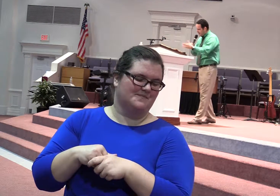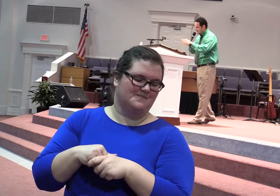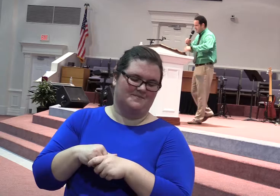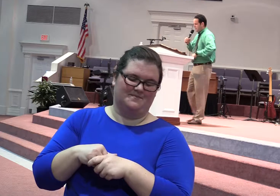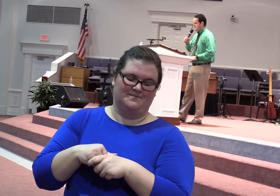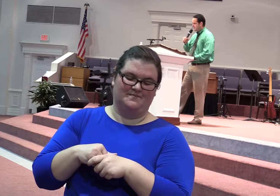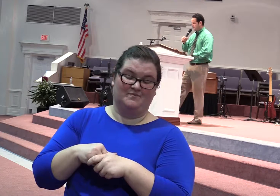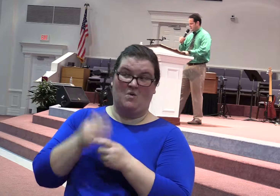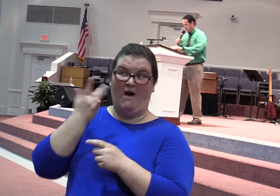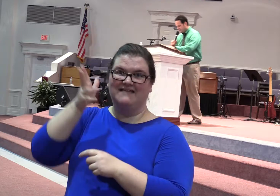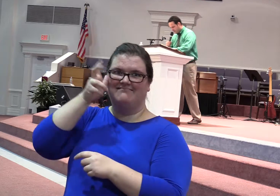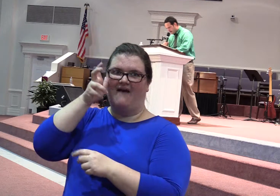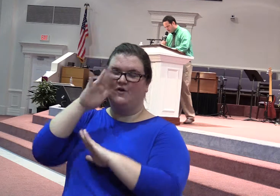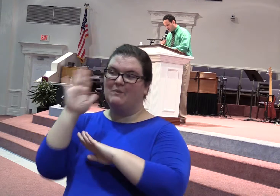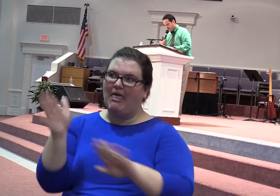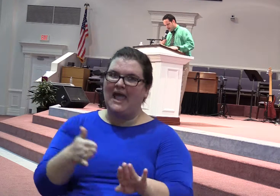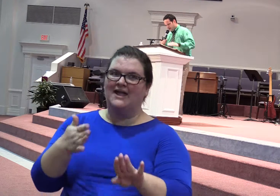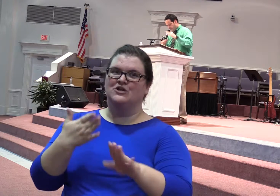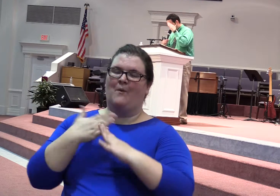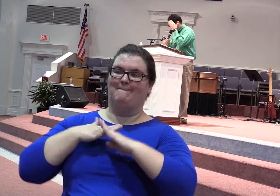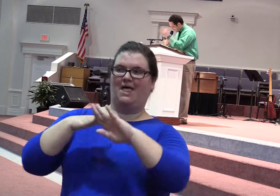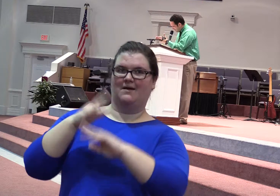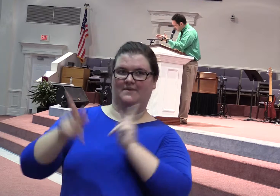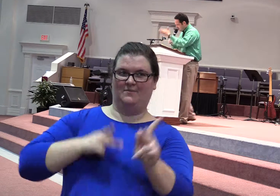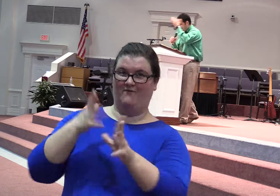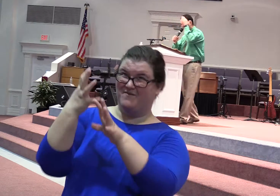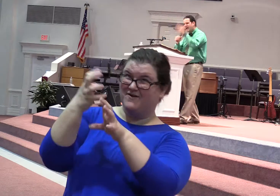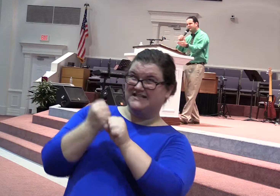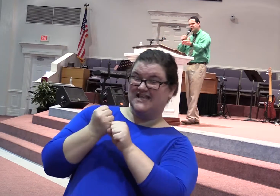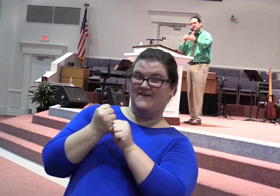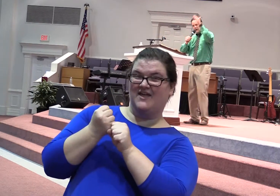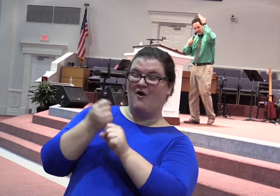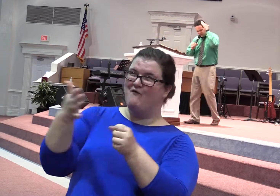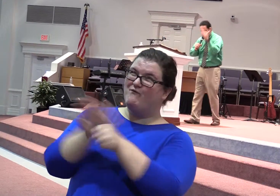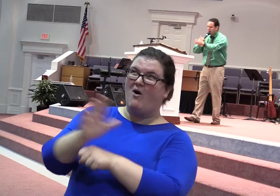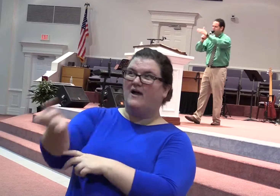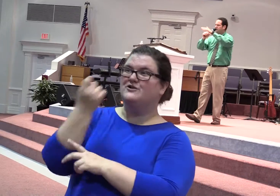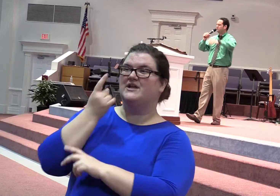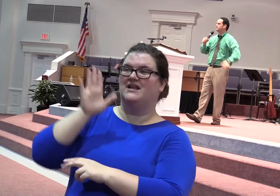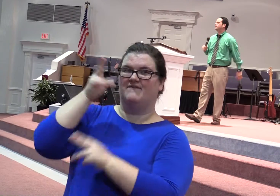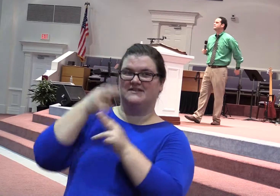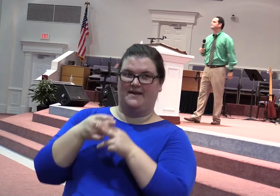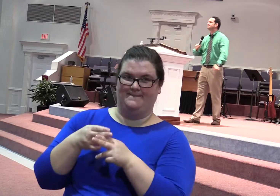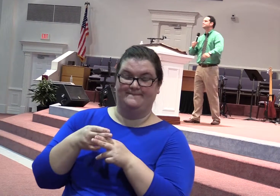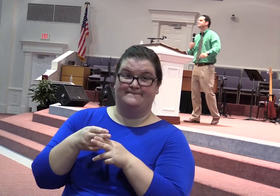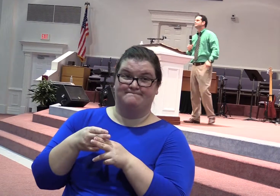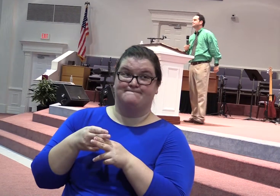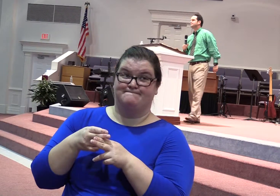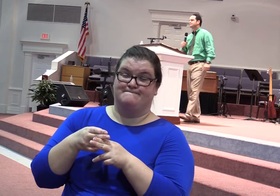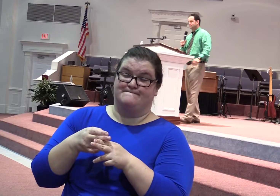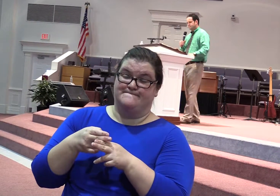Because Satan is on a mission to hinder people from receiving the revelation of the name of Jesus. Right.